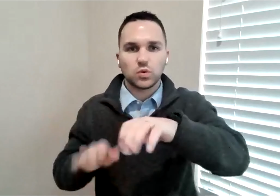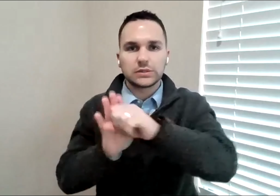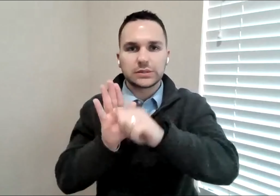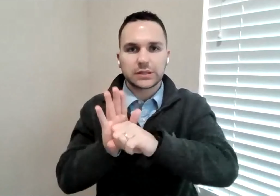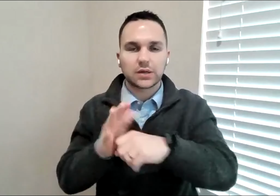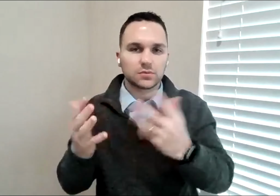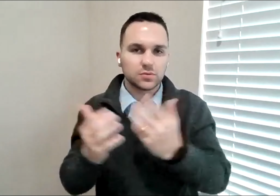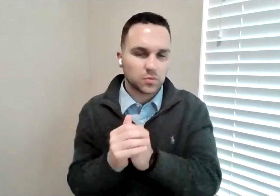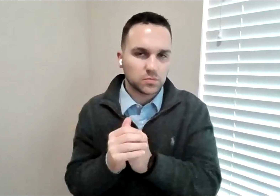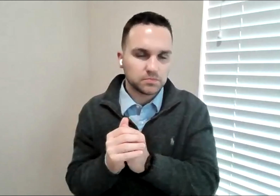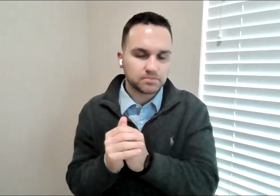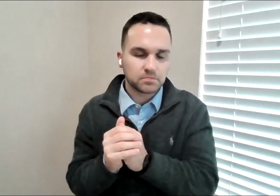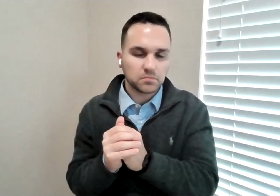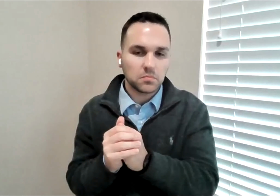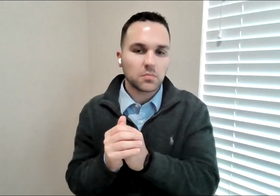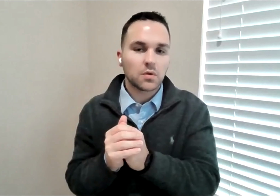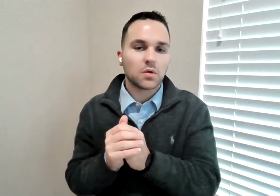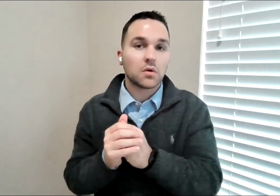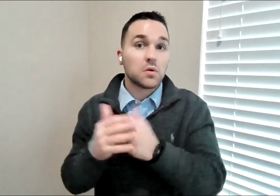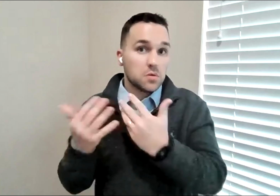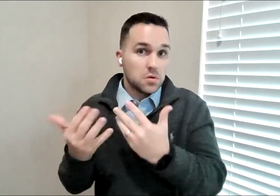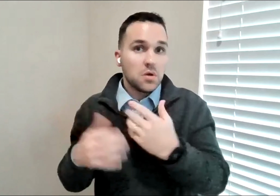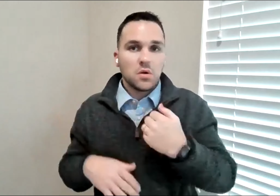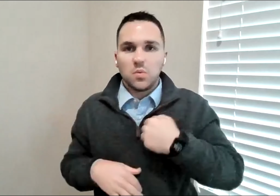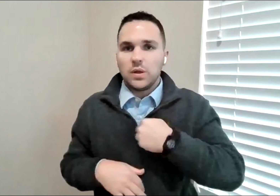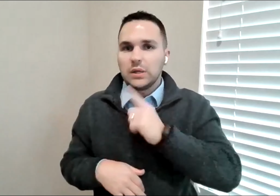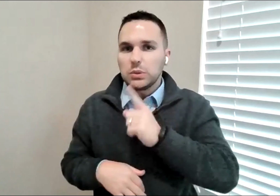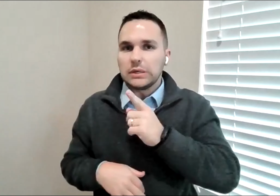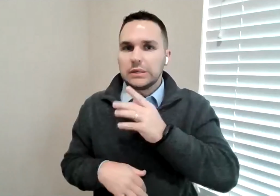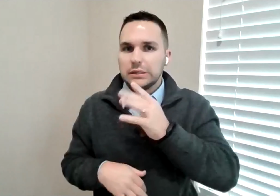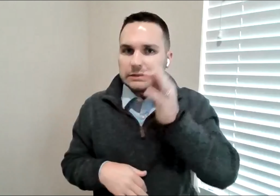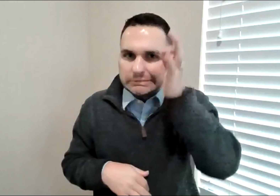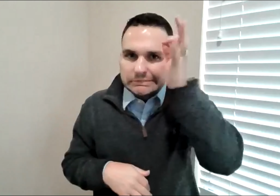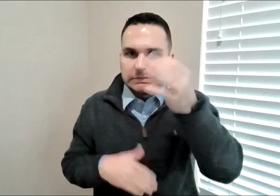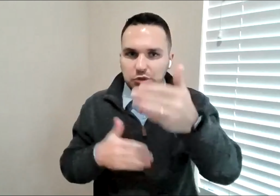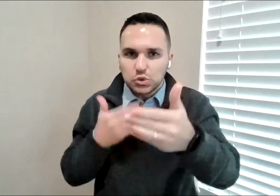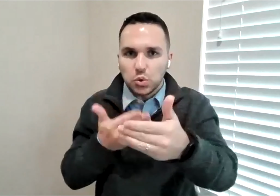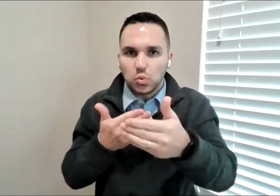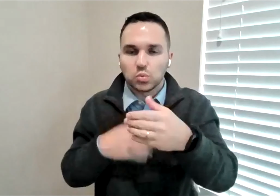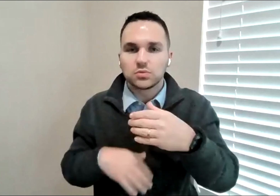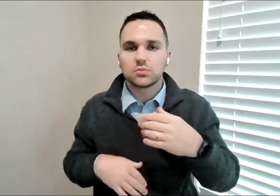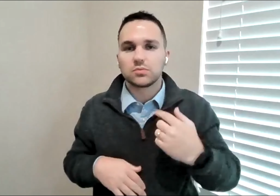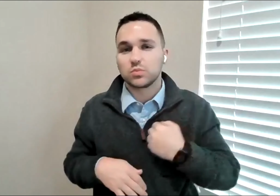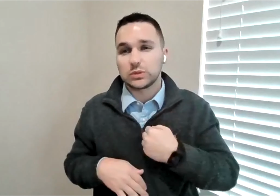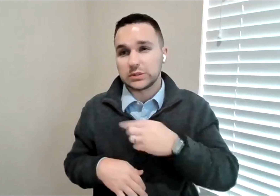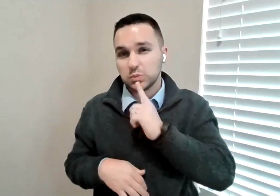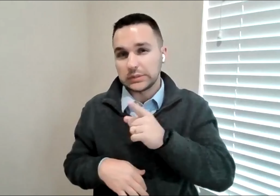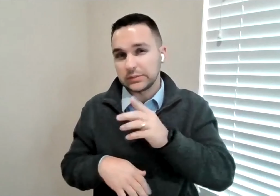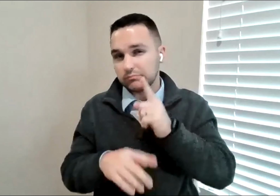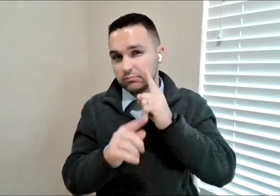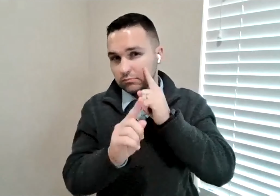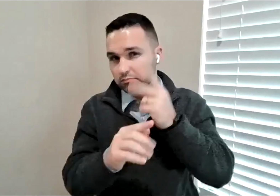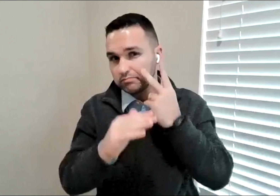that being said, we are really close. I think we're aiming for